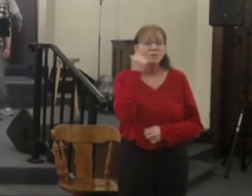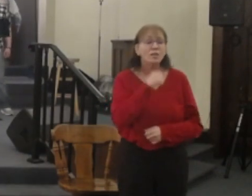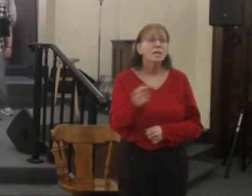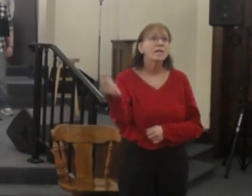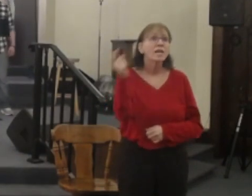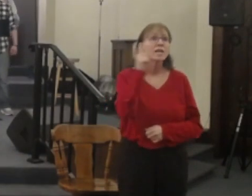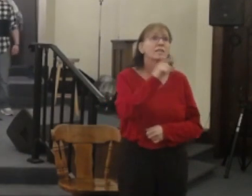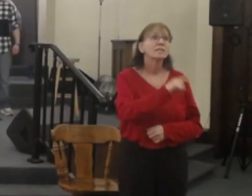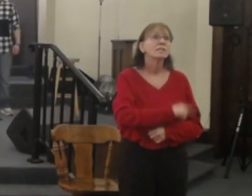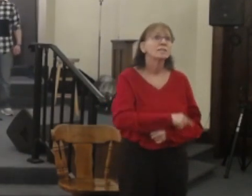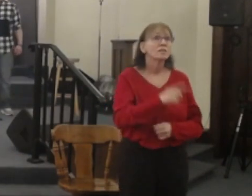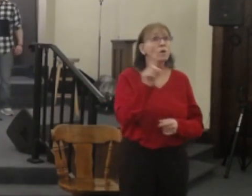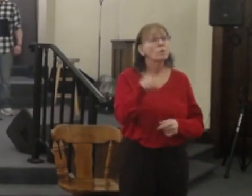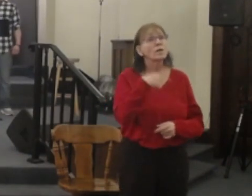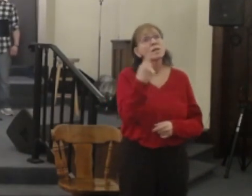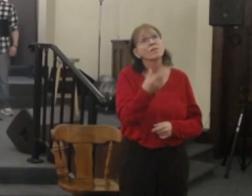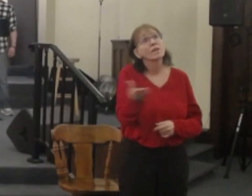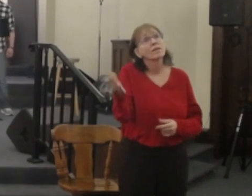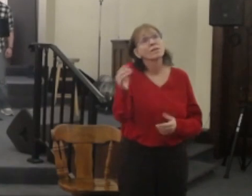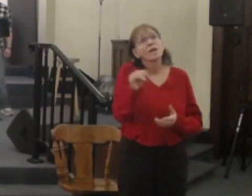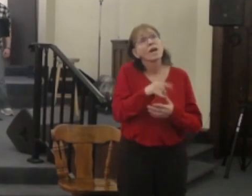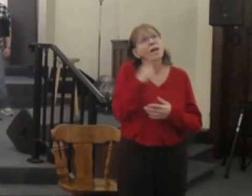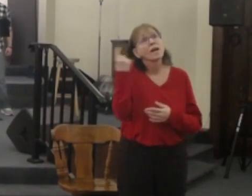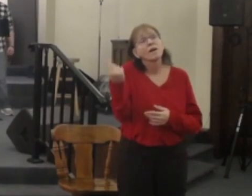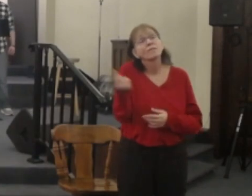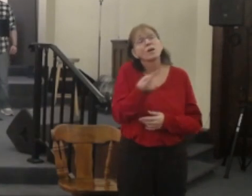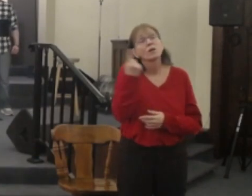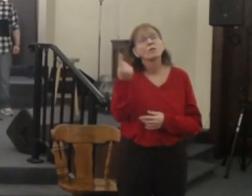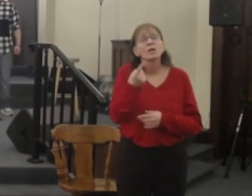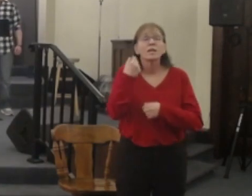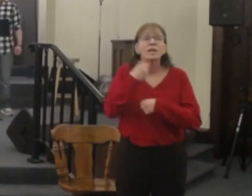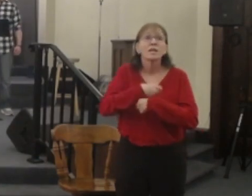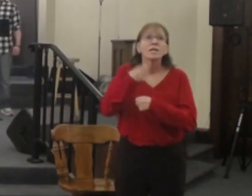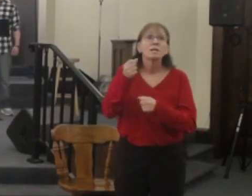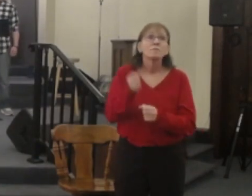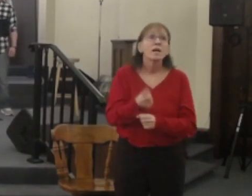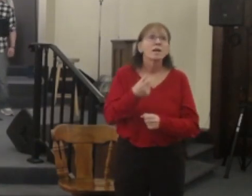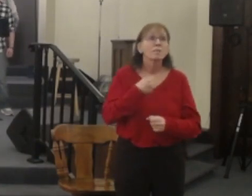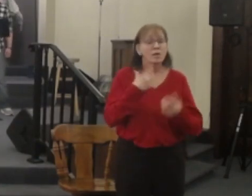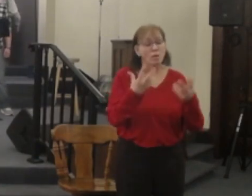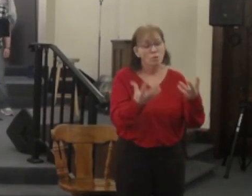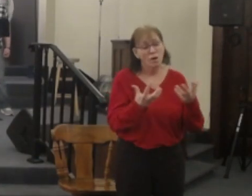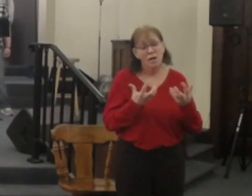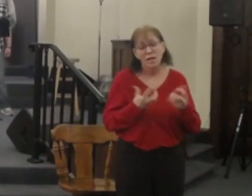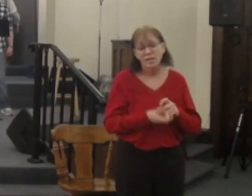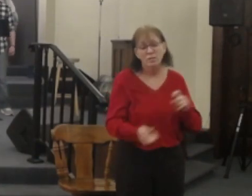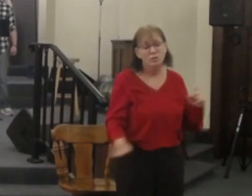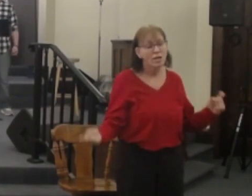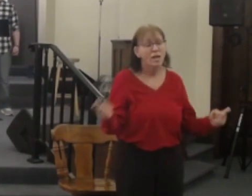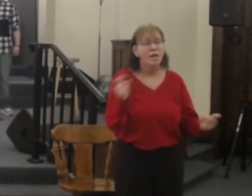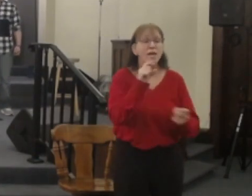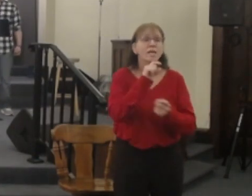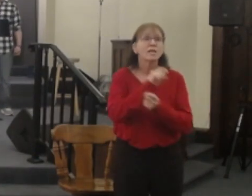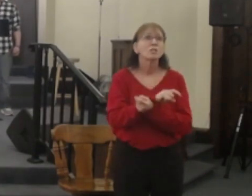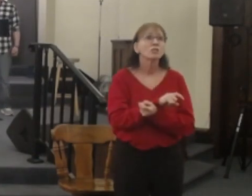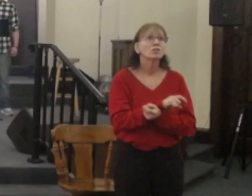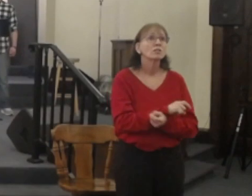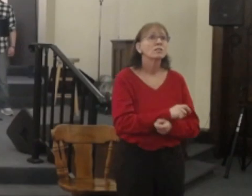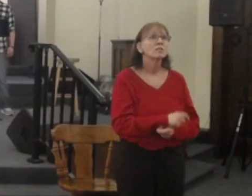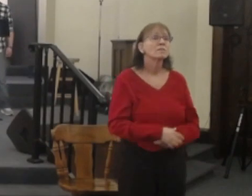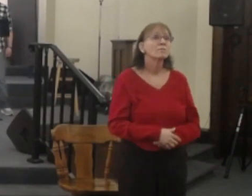every day. It's the only thing that ever really makes me want to